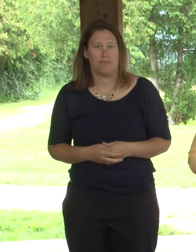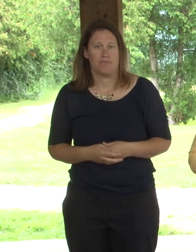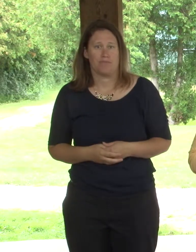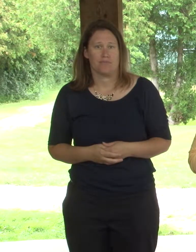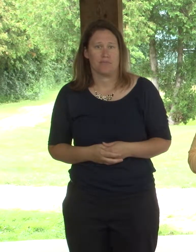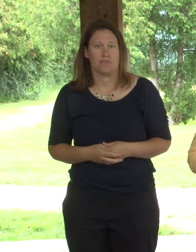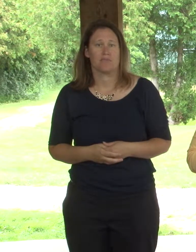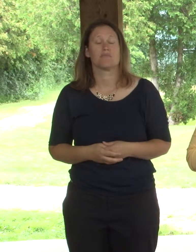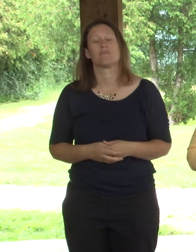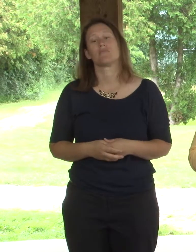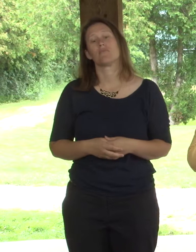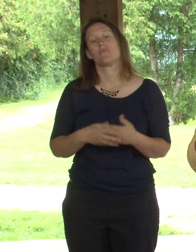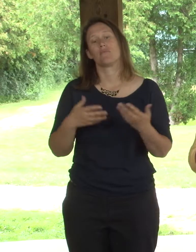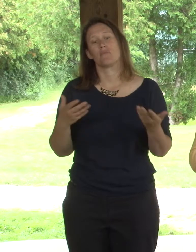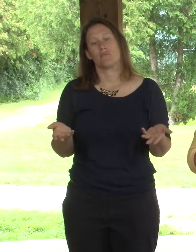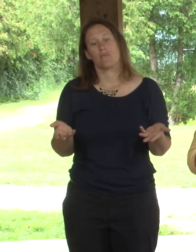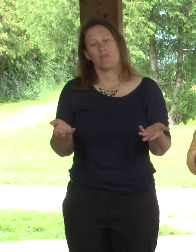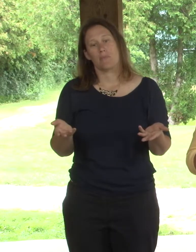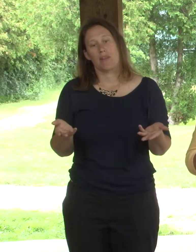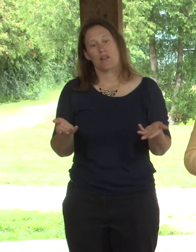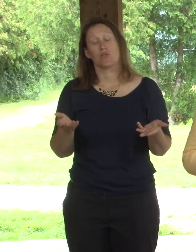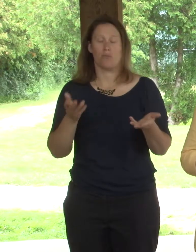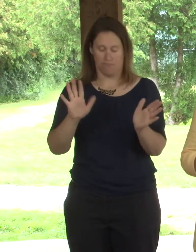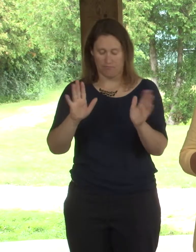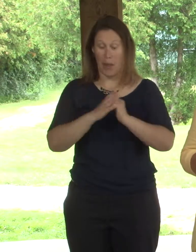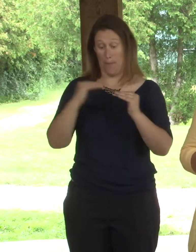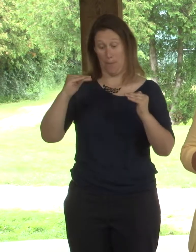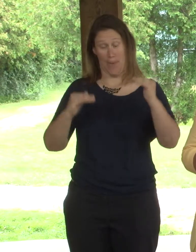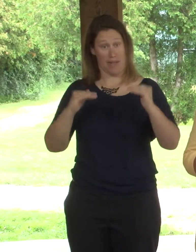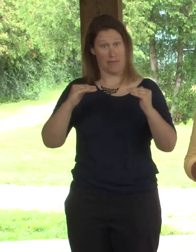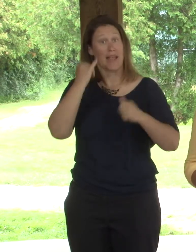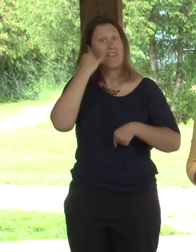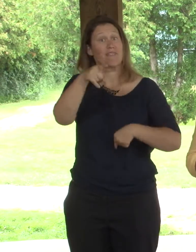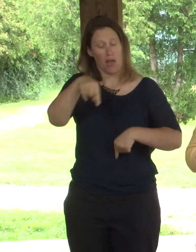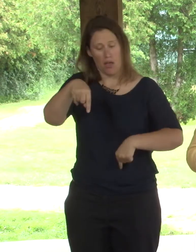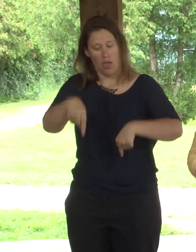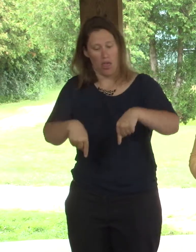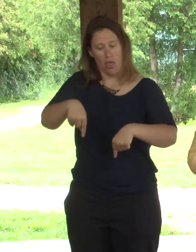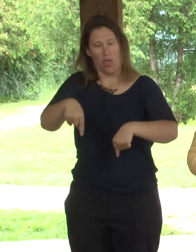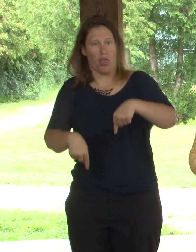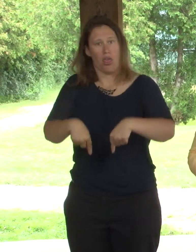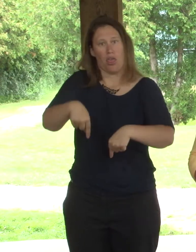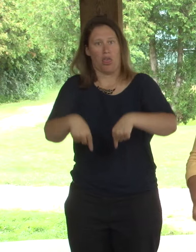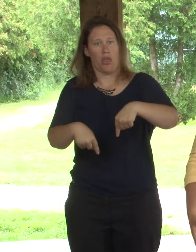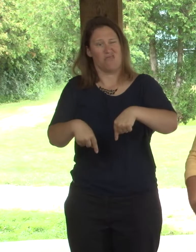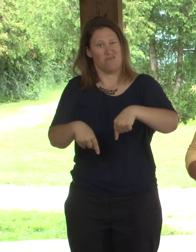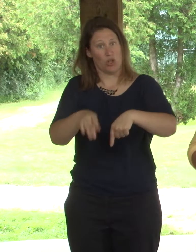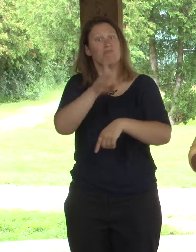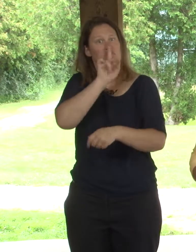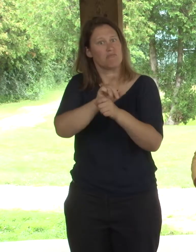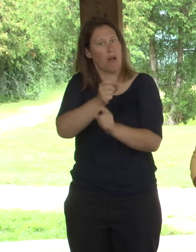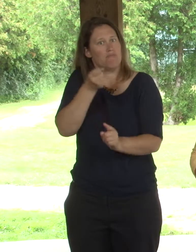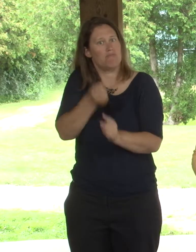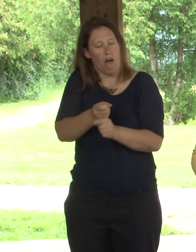for wellness. So if we think about balance, and if we're limping, what is that actually doing to our body? And it can